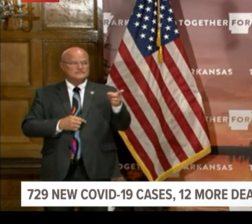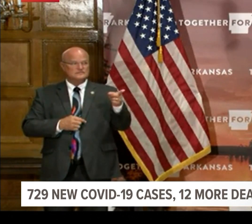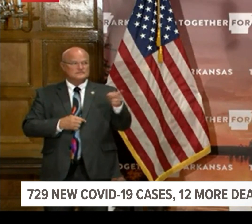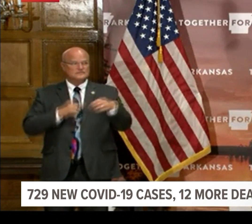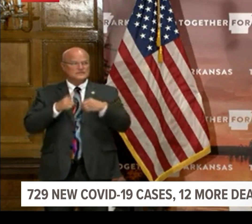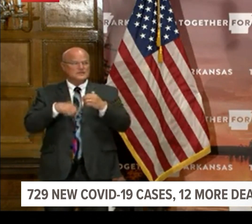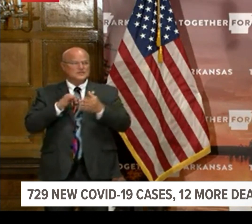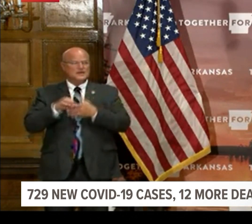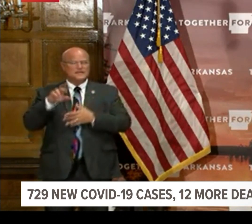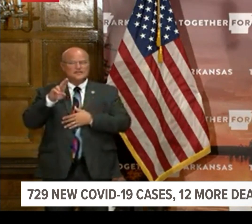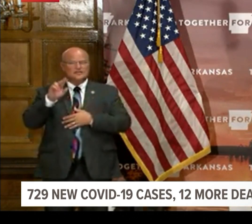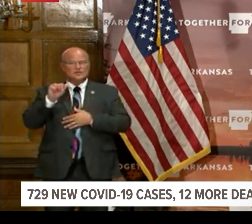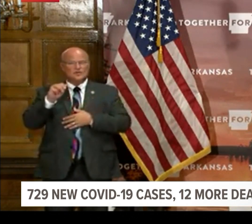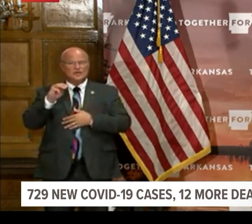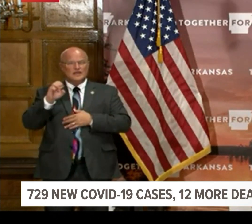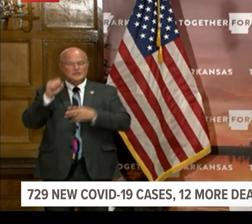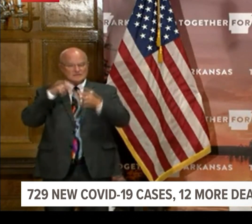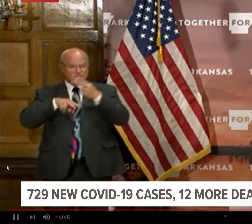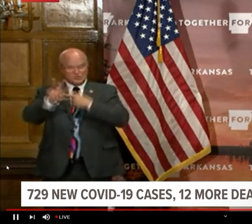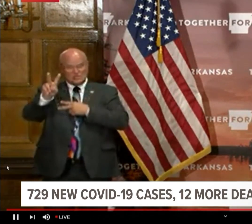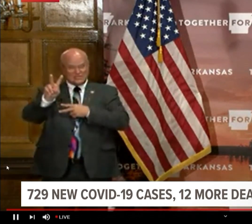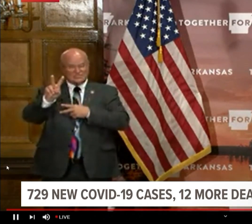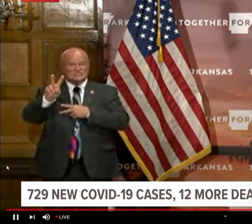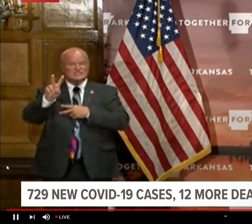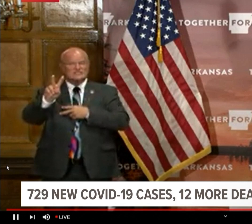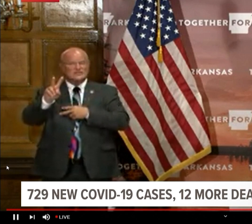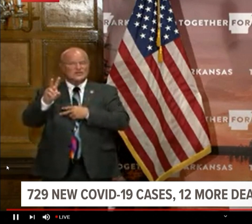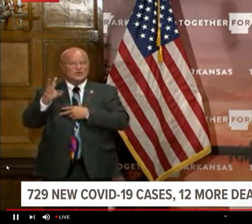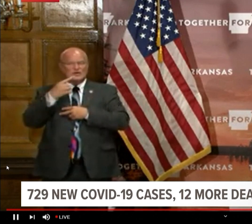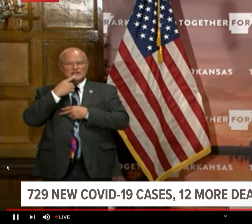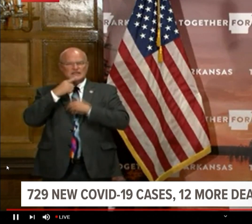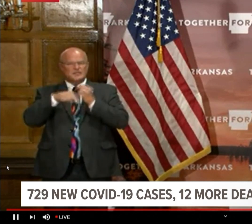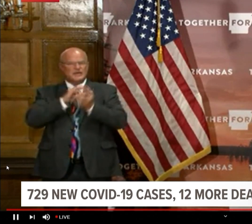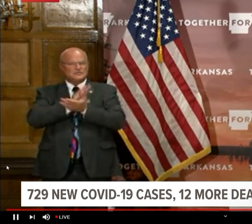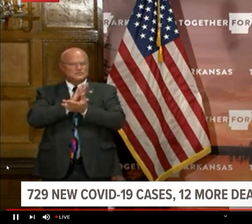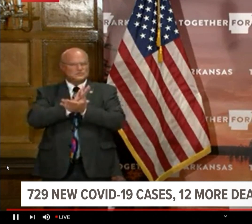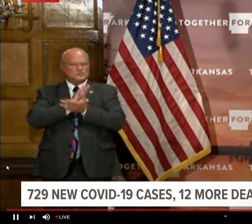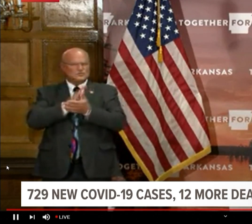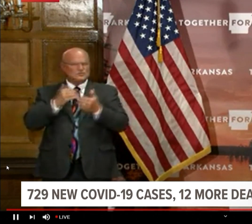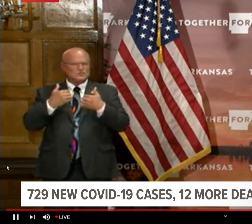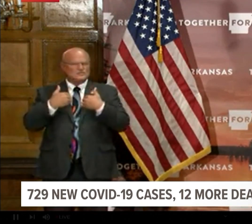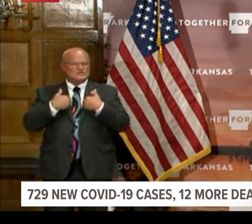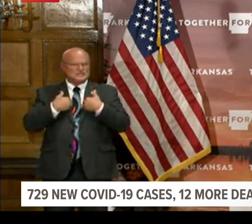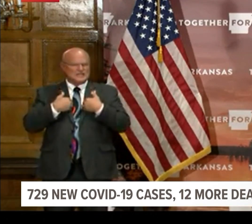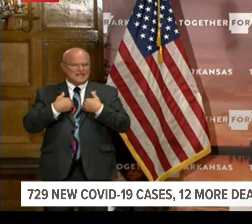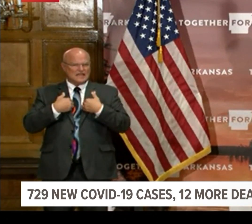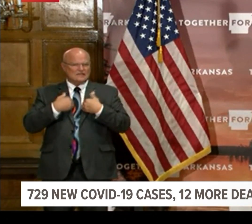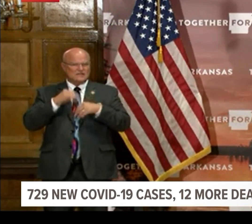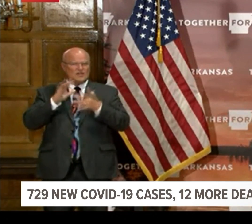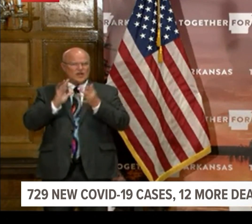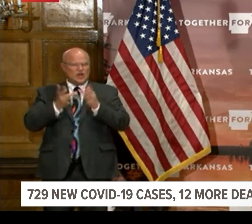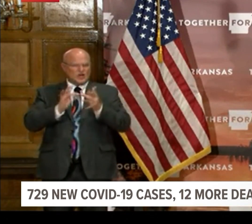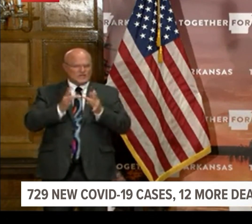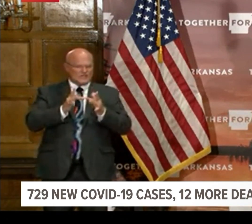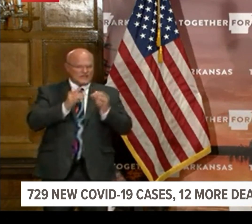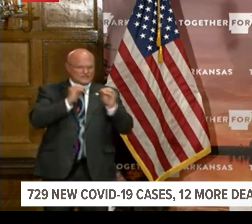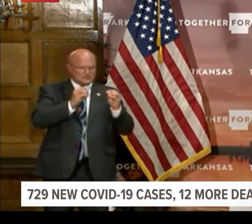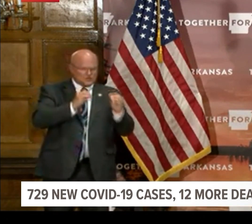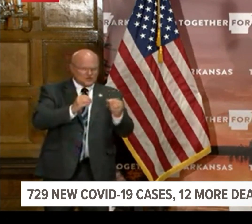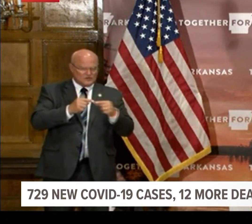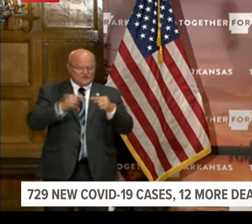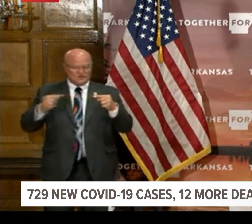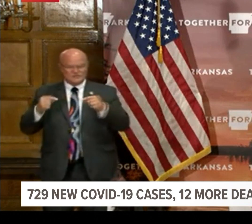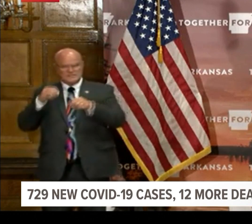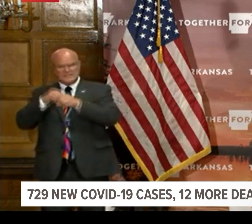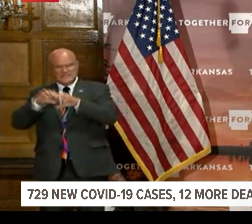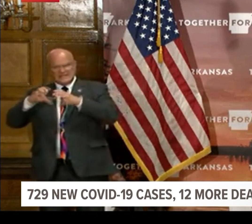Regarding the UAMS projections, specifically what they said about schools and having all online instruction versus